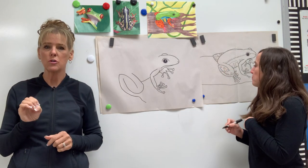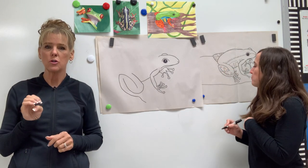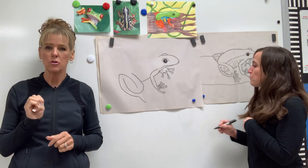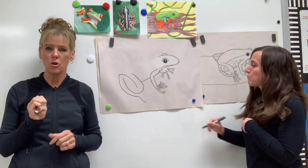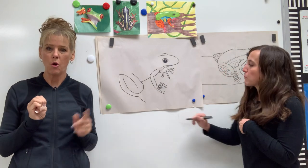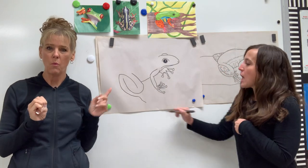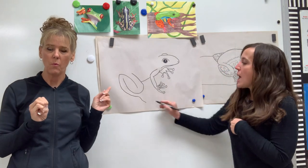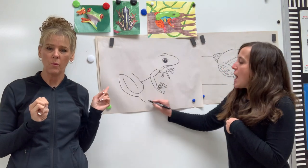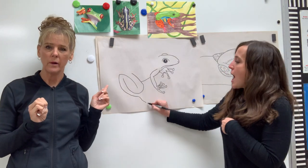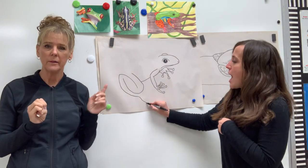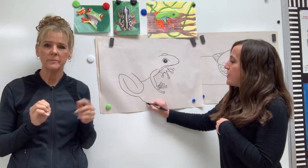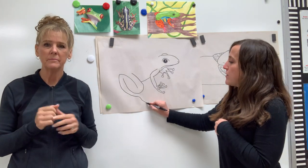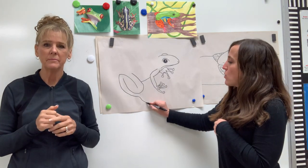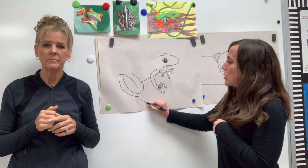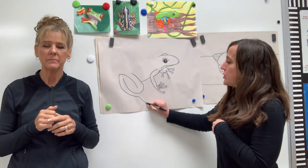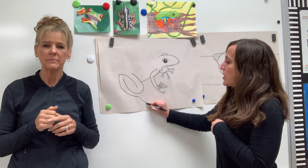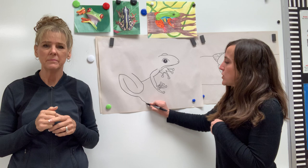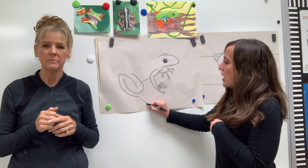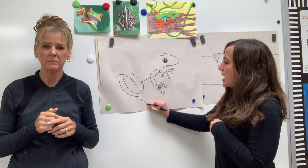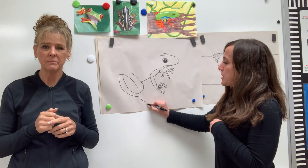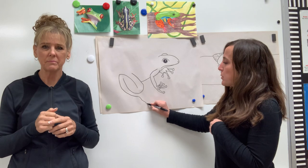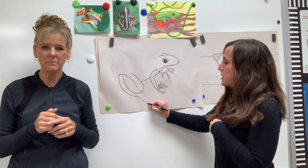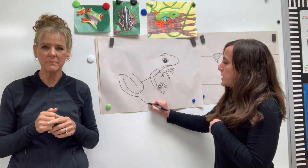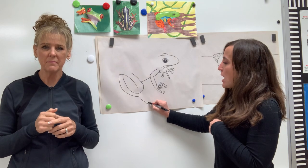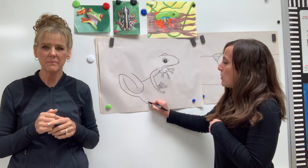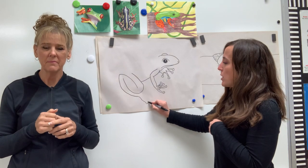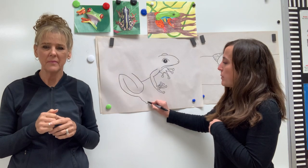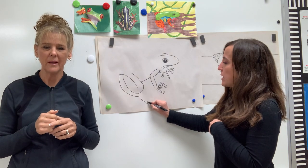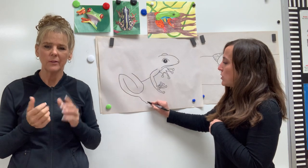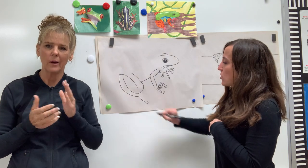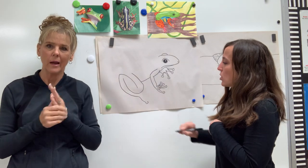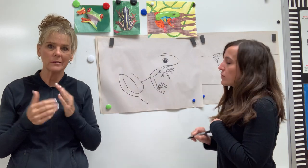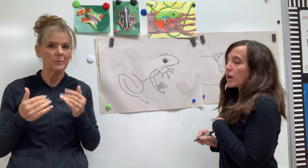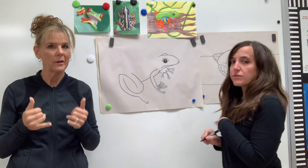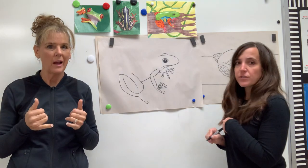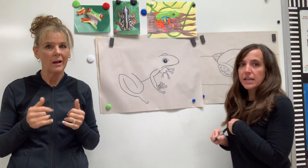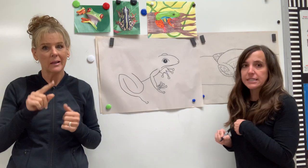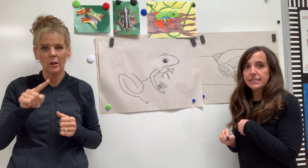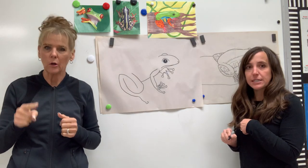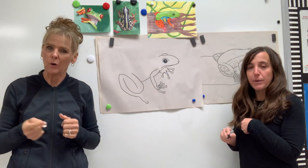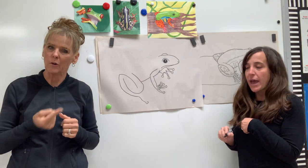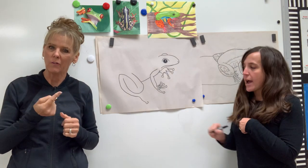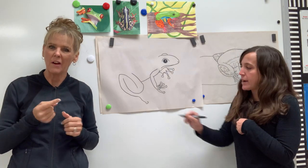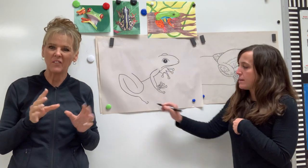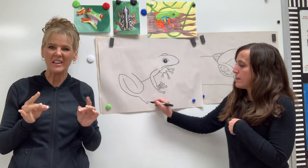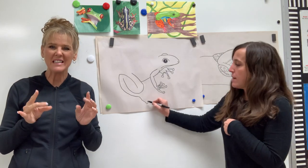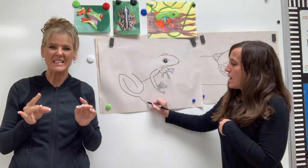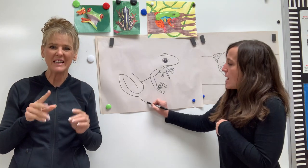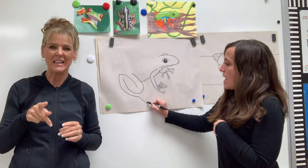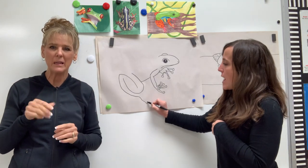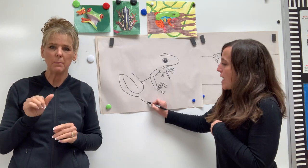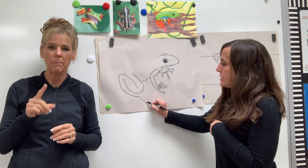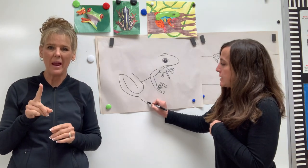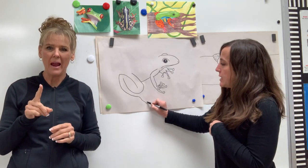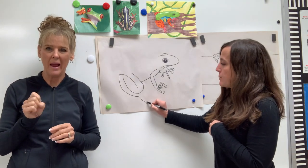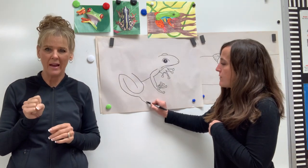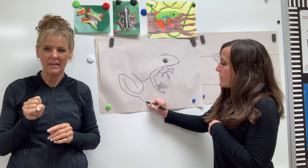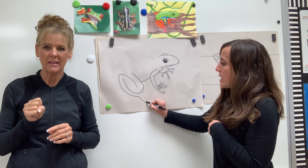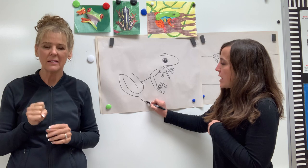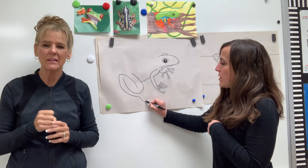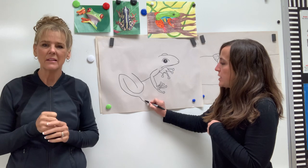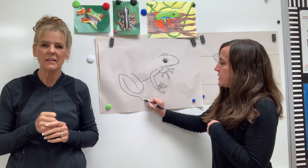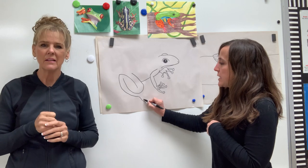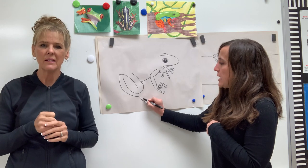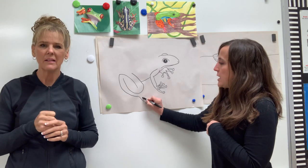want. And then of course, you guys are experts now. We're gonna make a little curve line for that sticky pad and keep